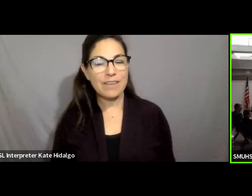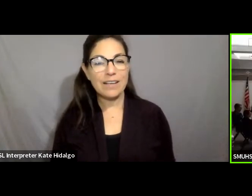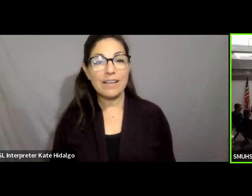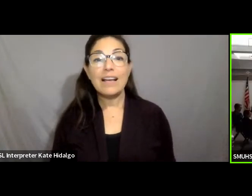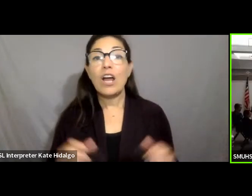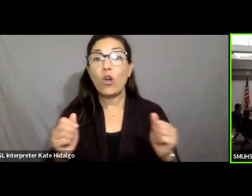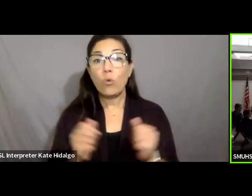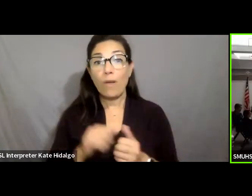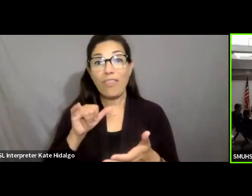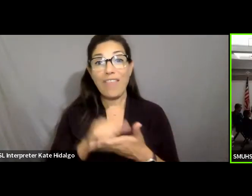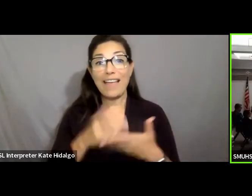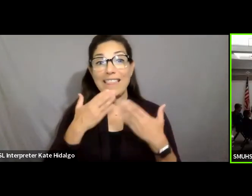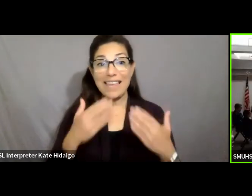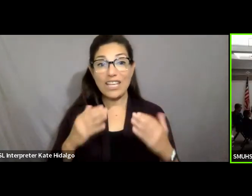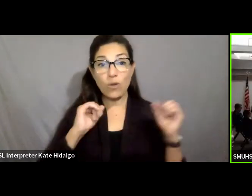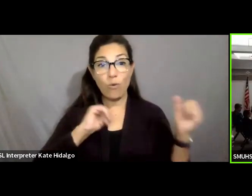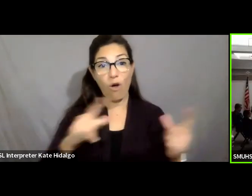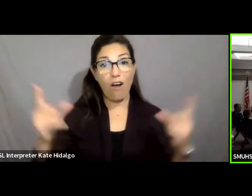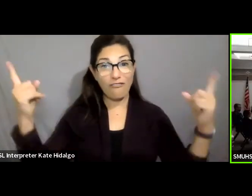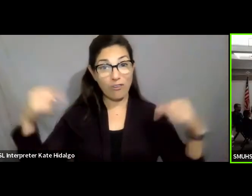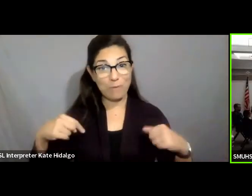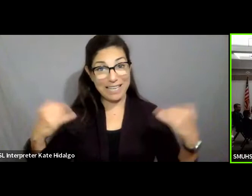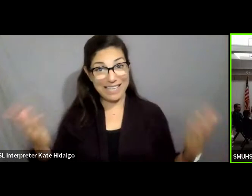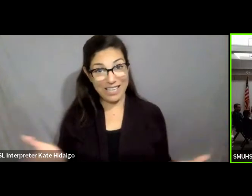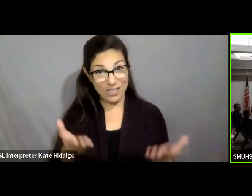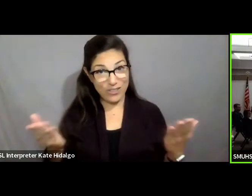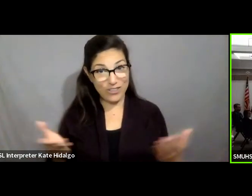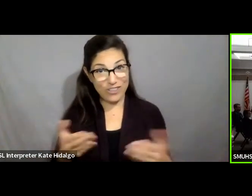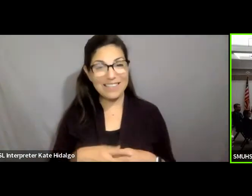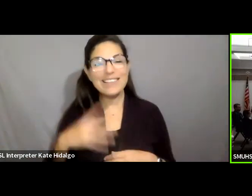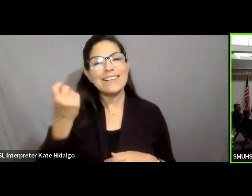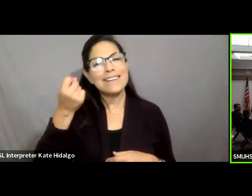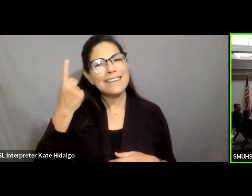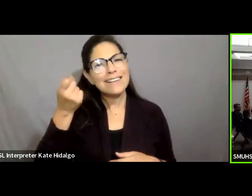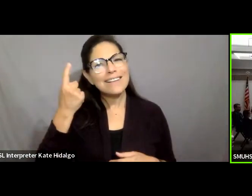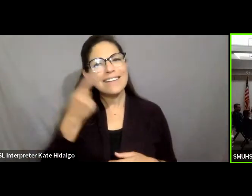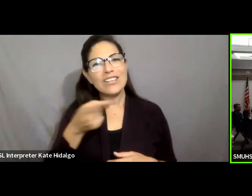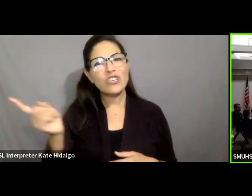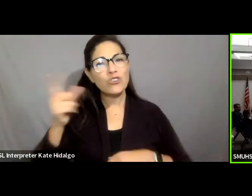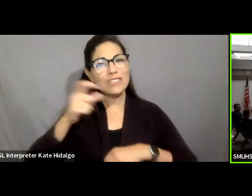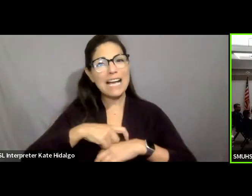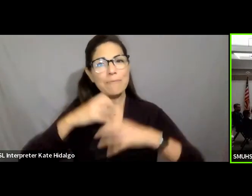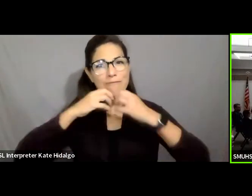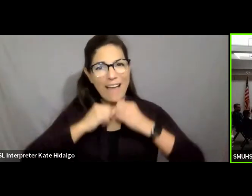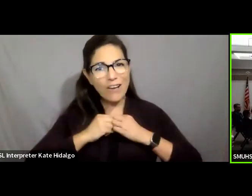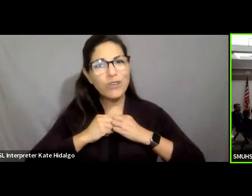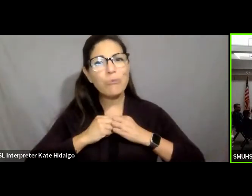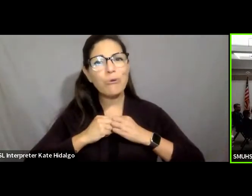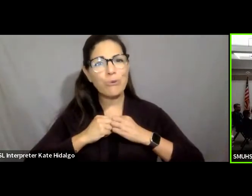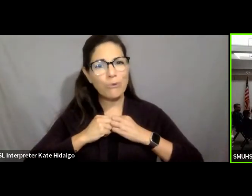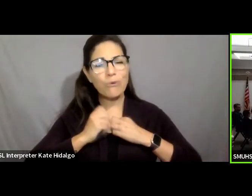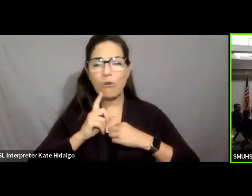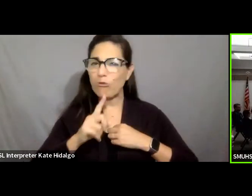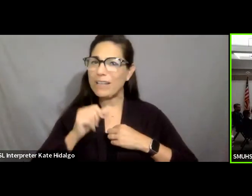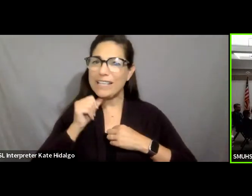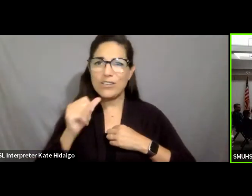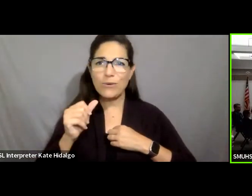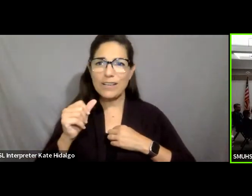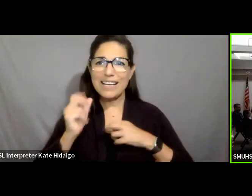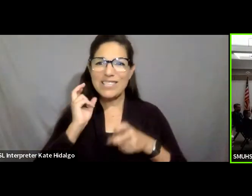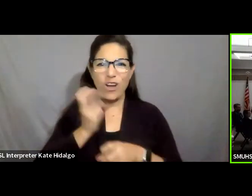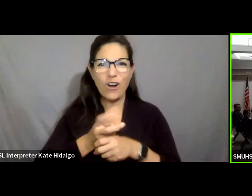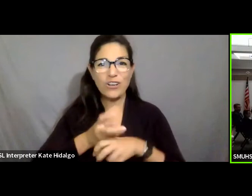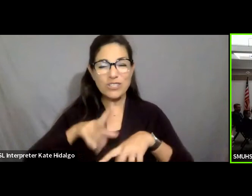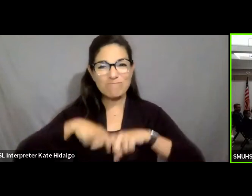And with that, we just want to say thank you all for being here. I know, you know, we know that your time is valuable and you really use, it's hard to